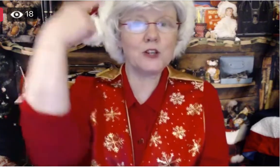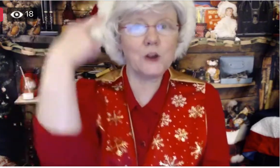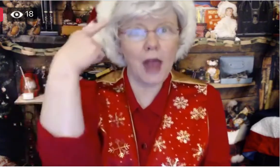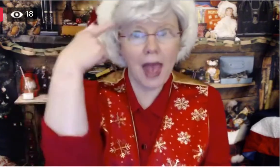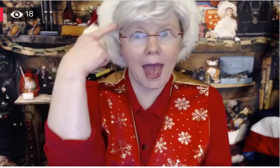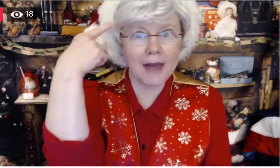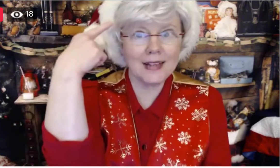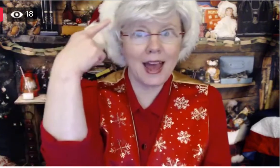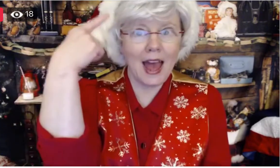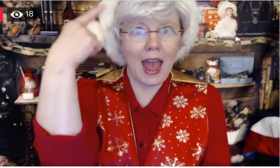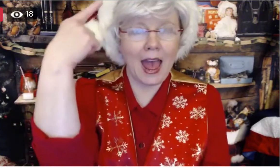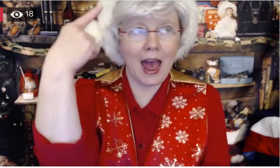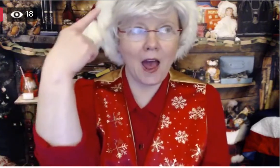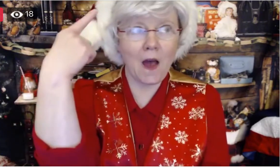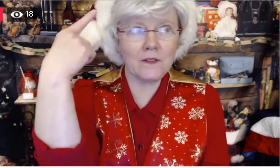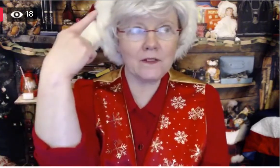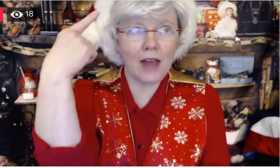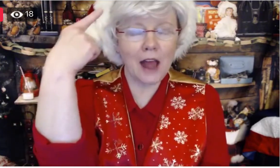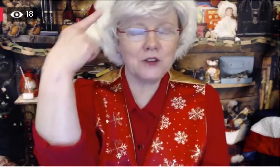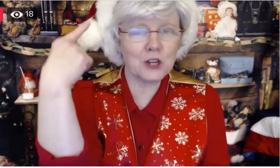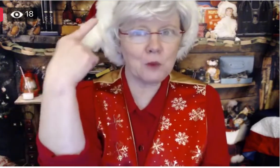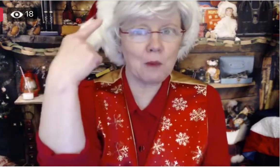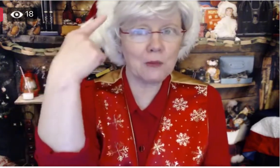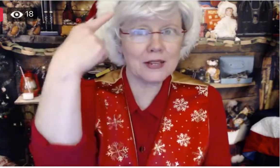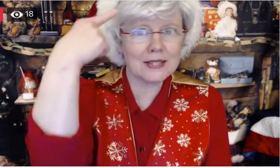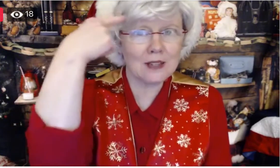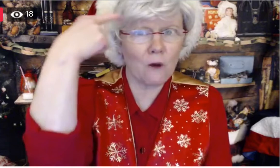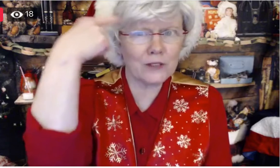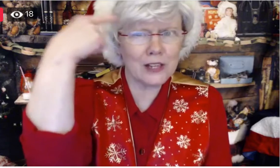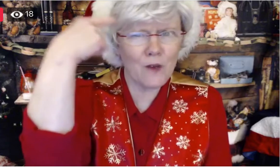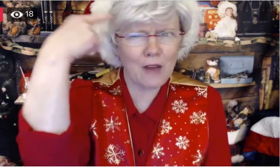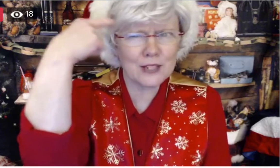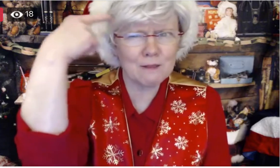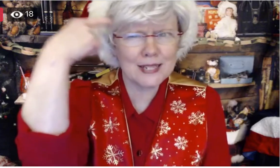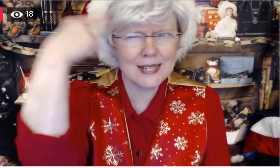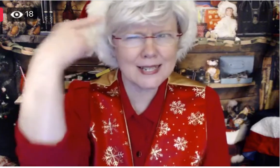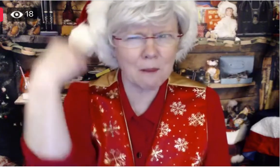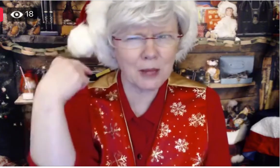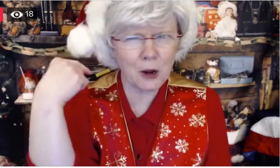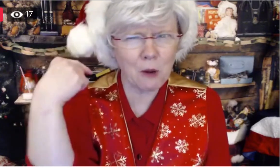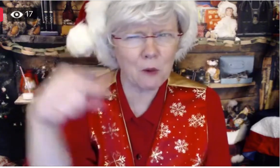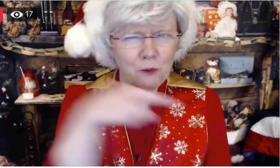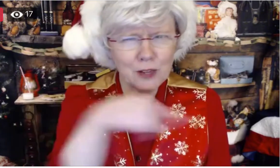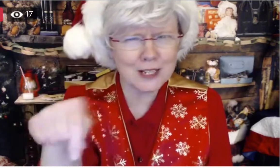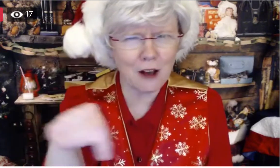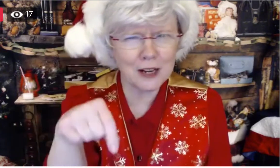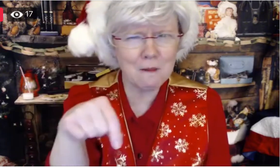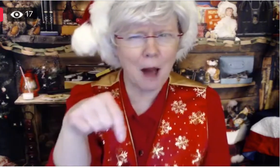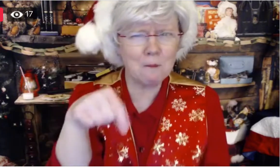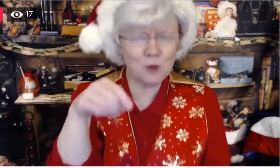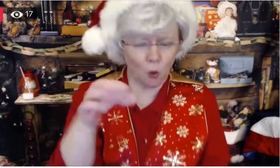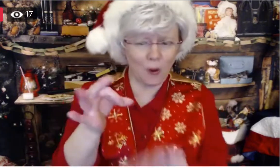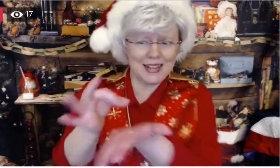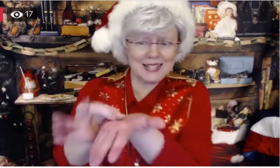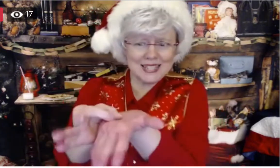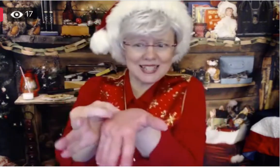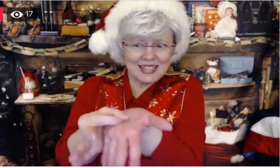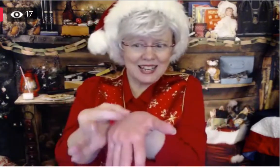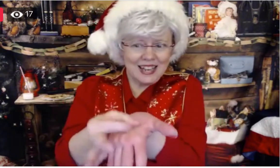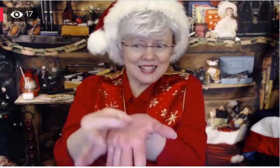your head. And how you can remember this is hopefully you have some cents up here, but we're really talking about coins. This